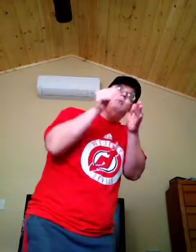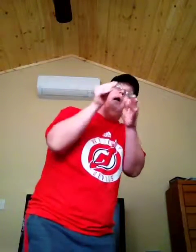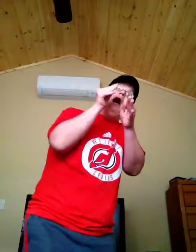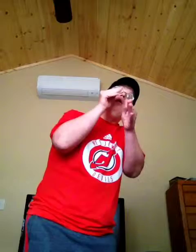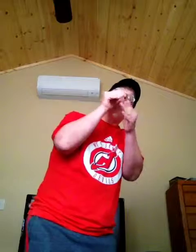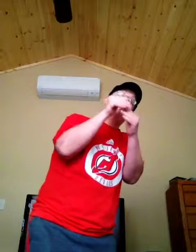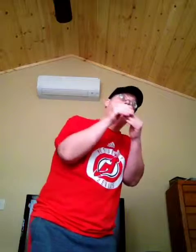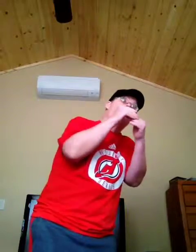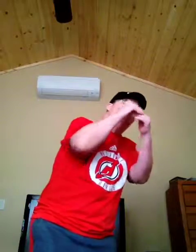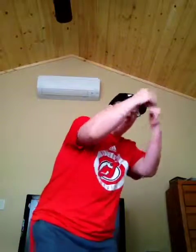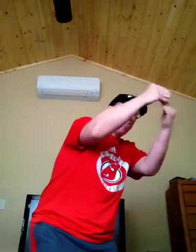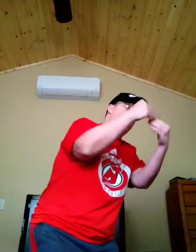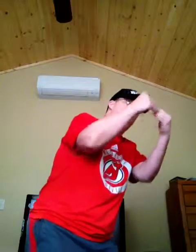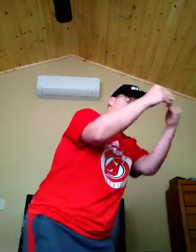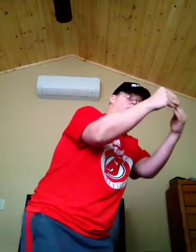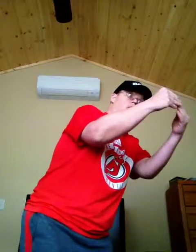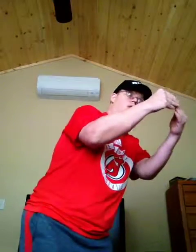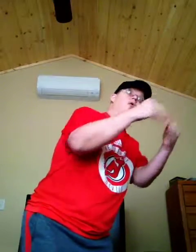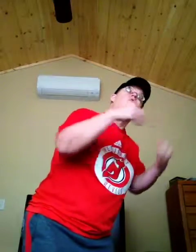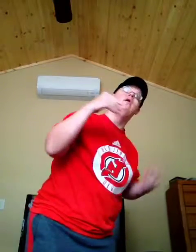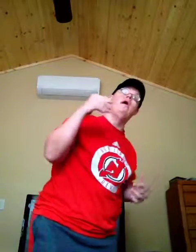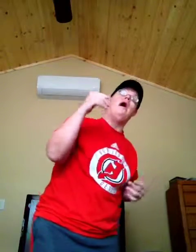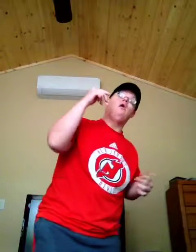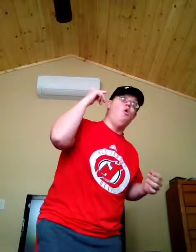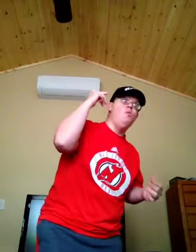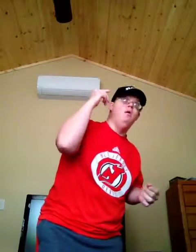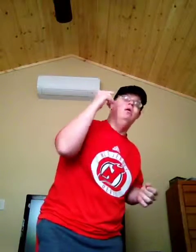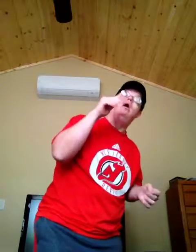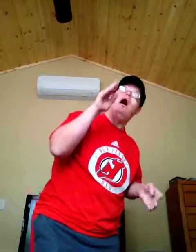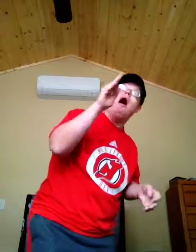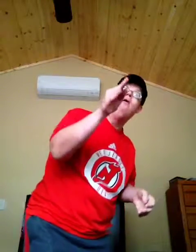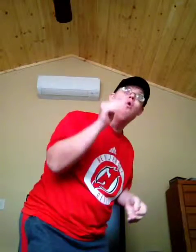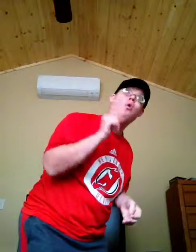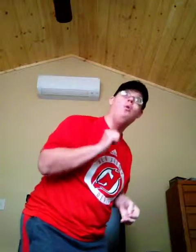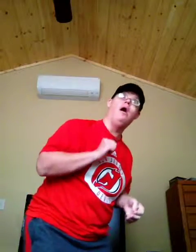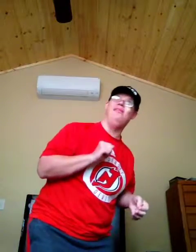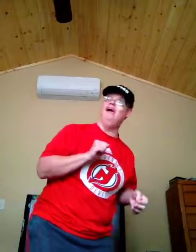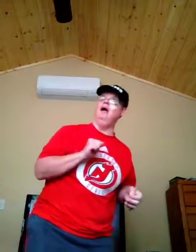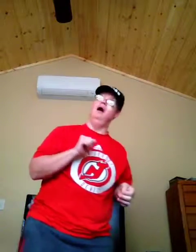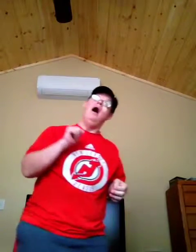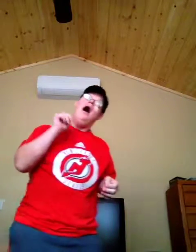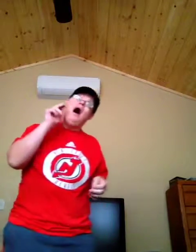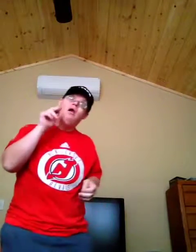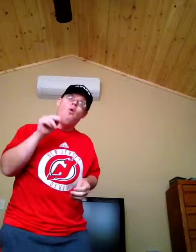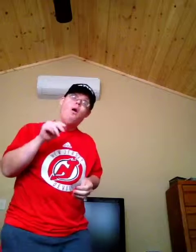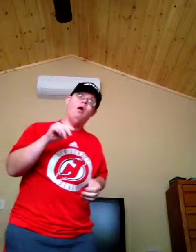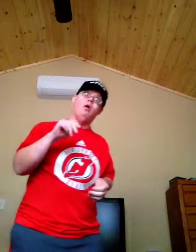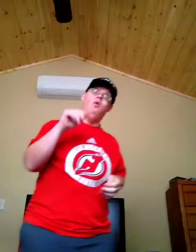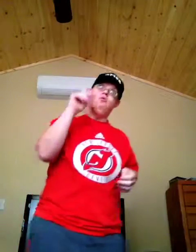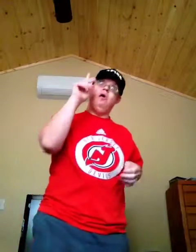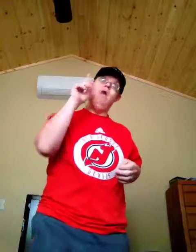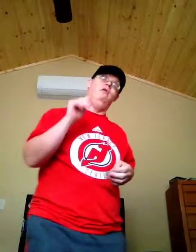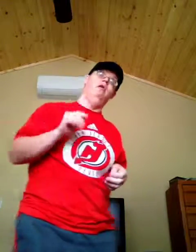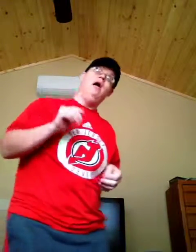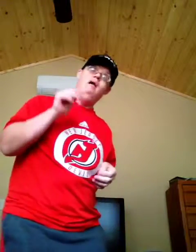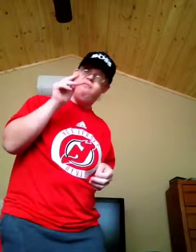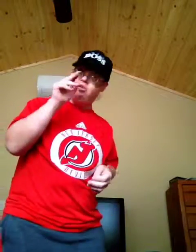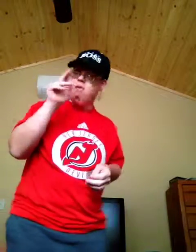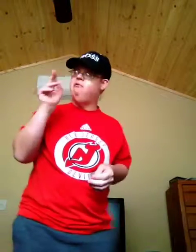But I don't want to go overboard to get a coma. I don't want that. I don't want to go into heaven and visit my